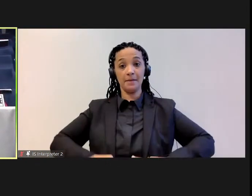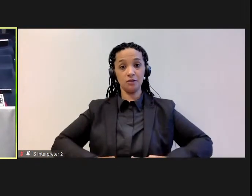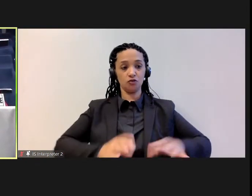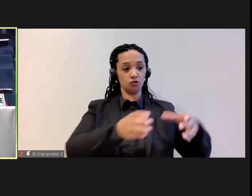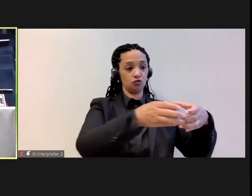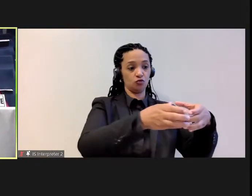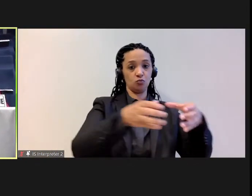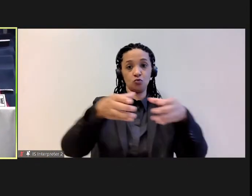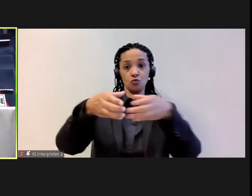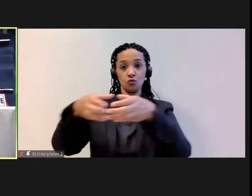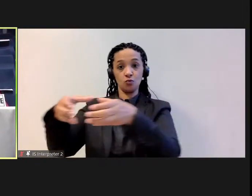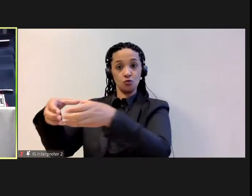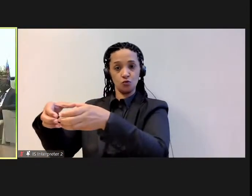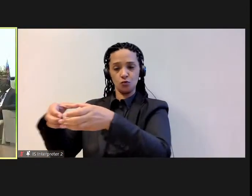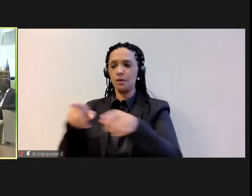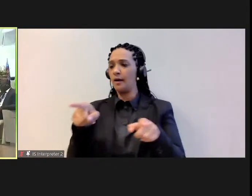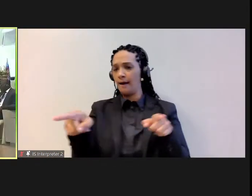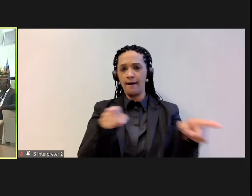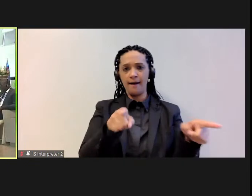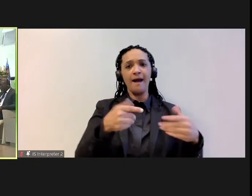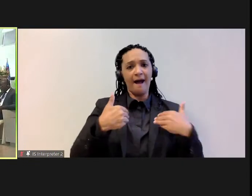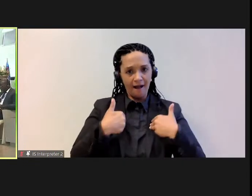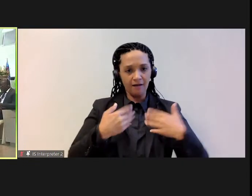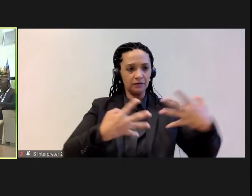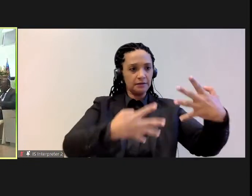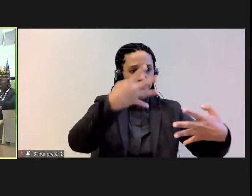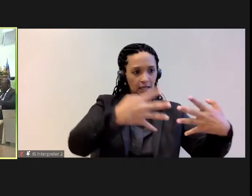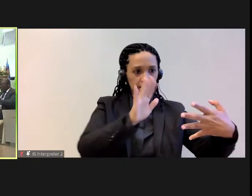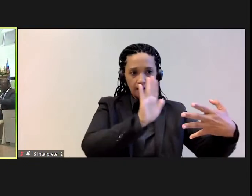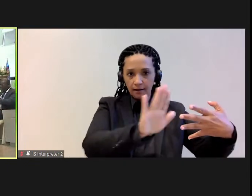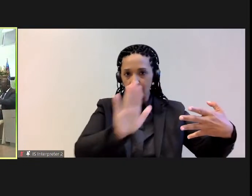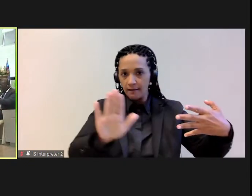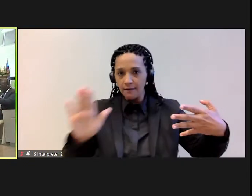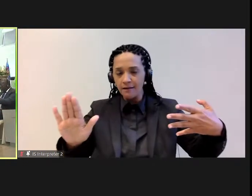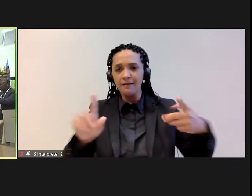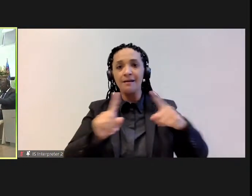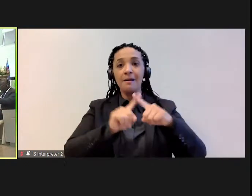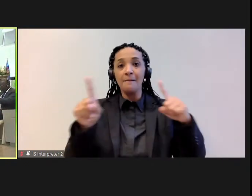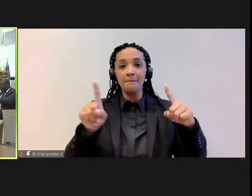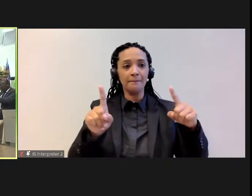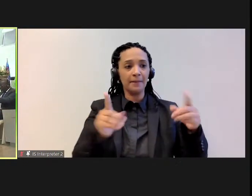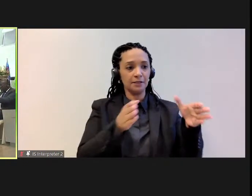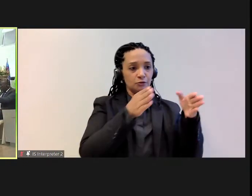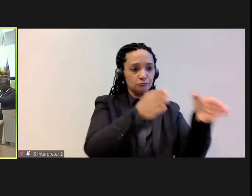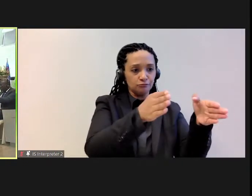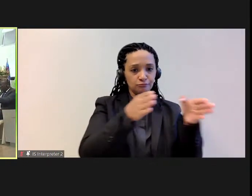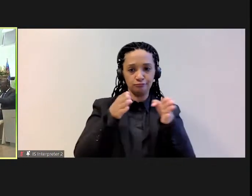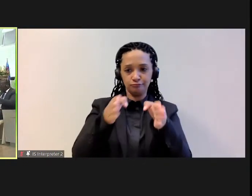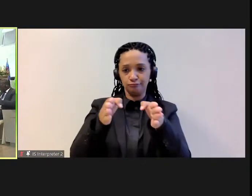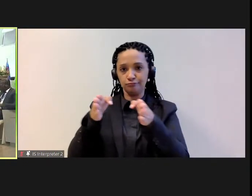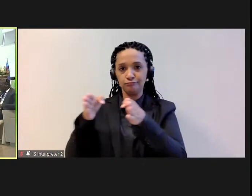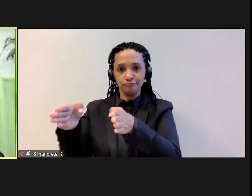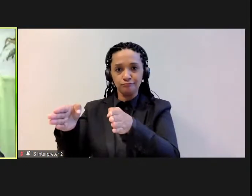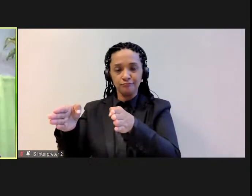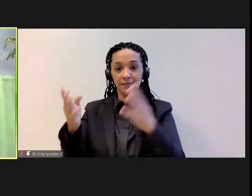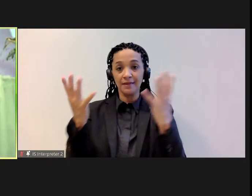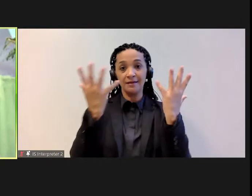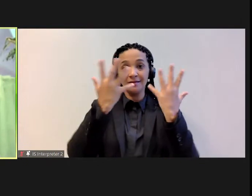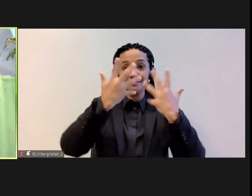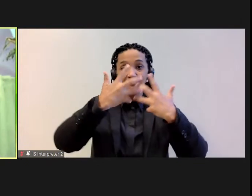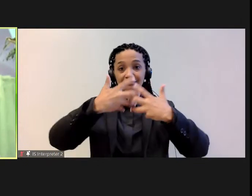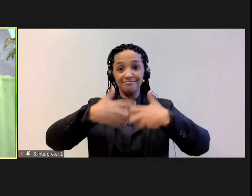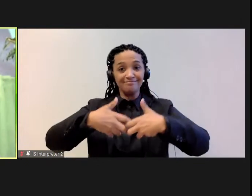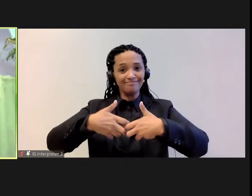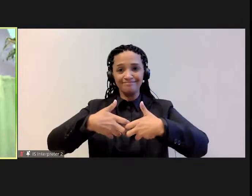data compilation responsibilities, but these are not harmonized with the central